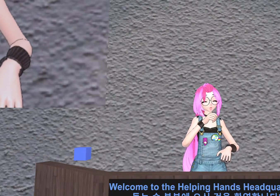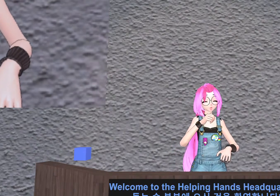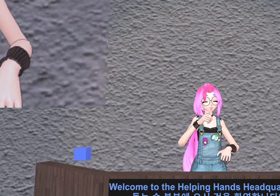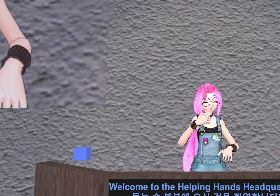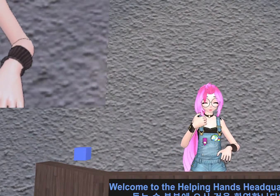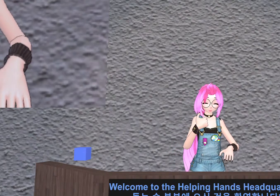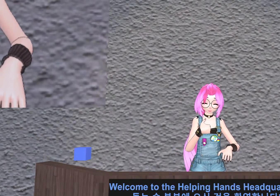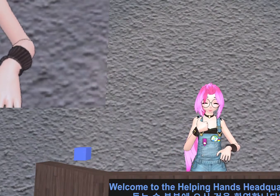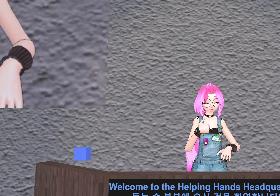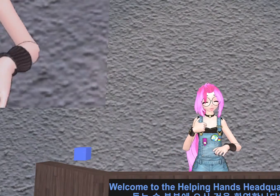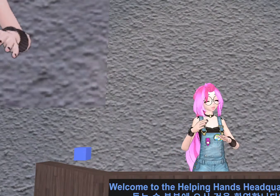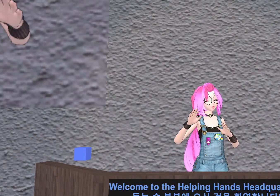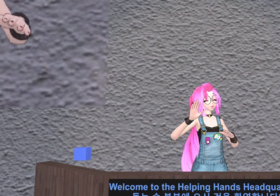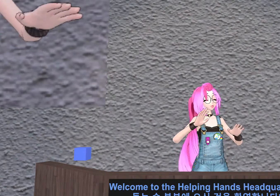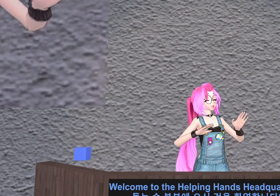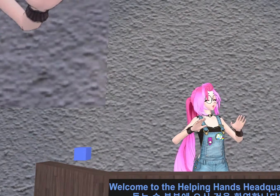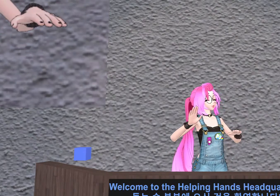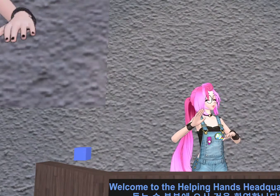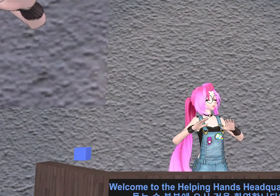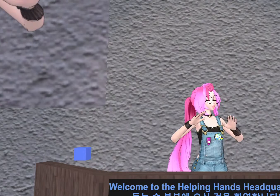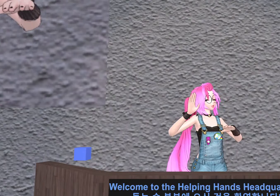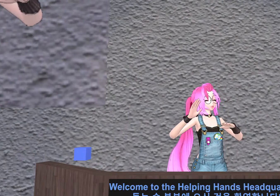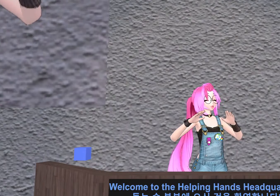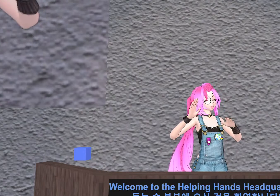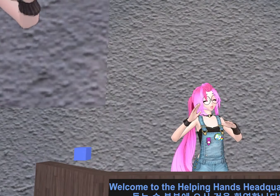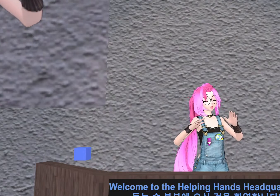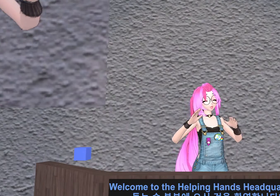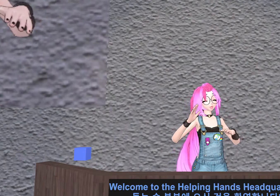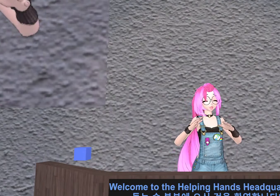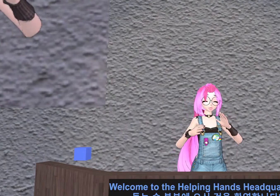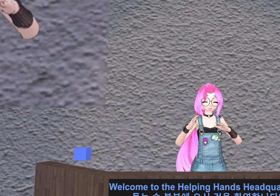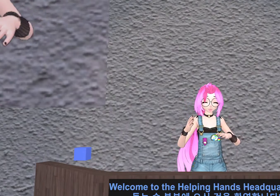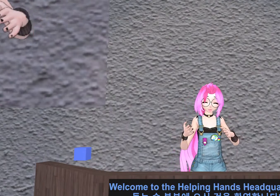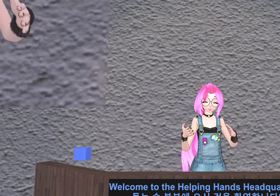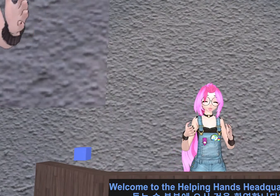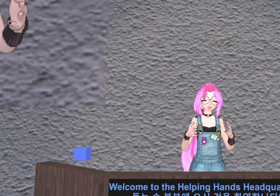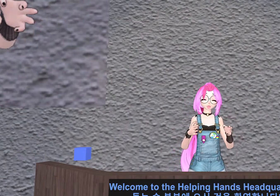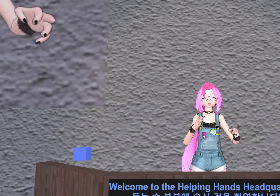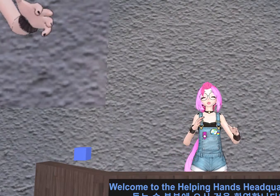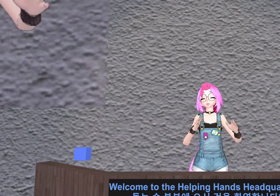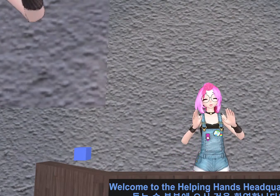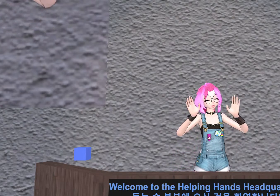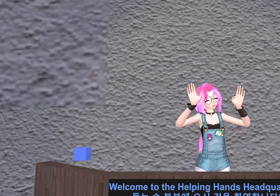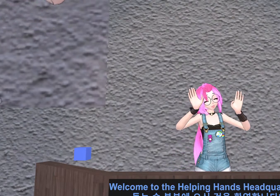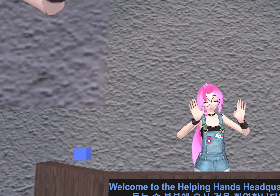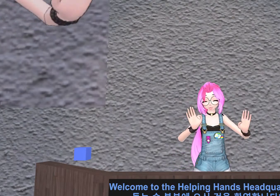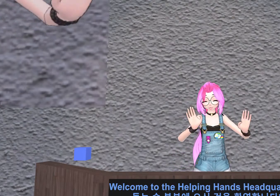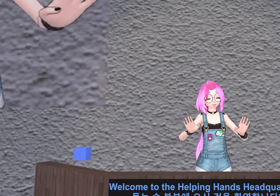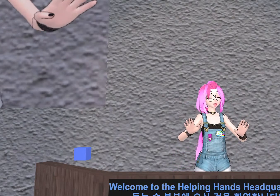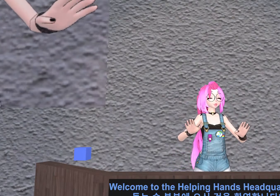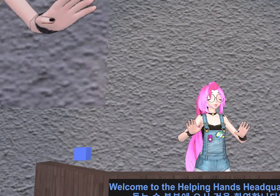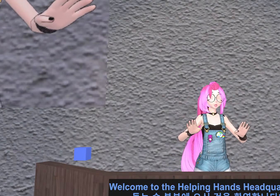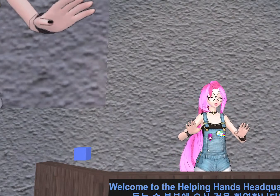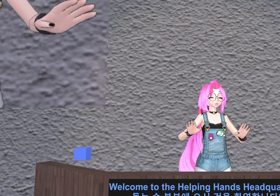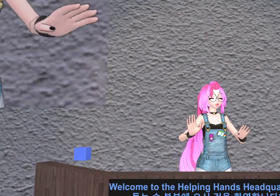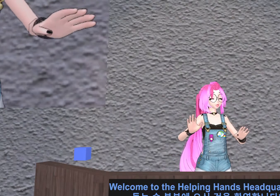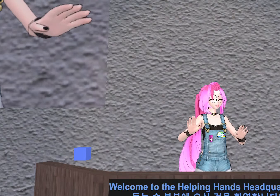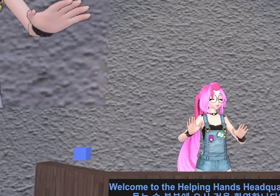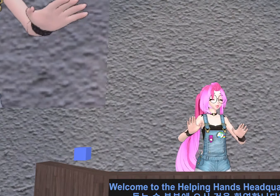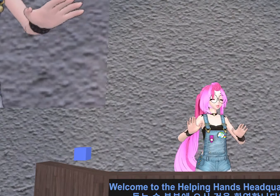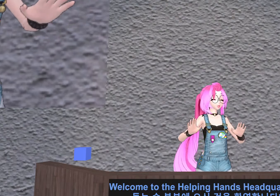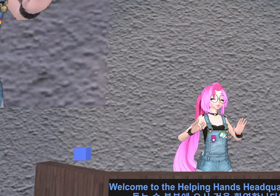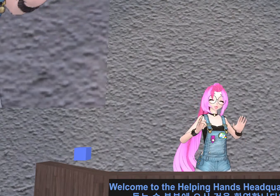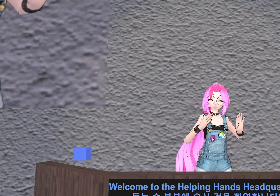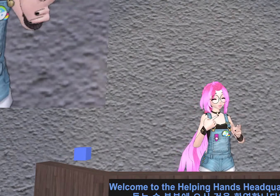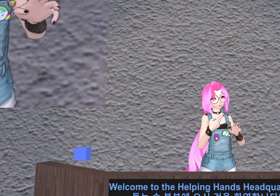know who myself. It's a little bit confusing where you're not sure how to do that. And here's this awesome new